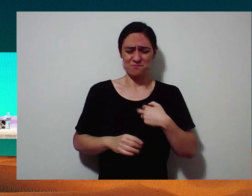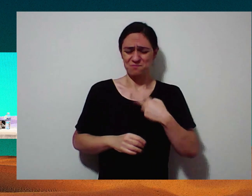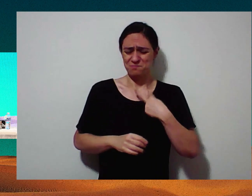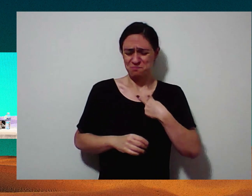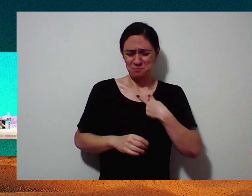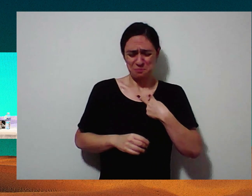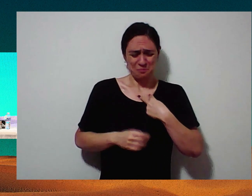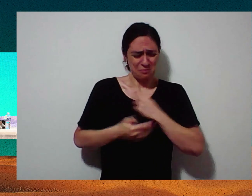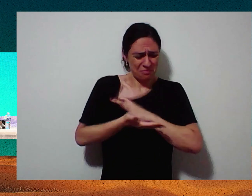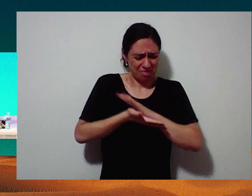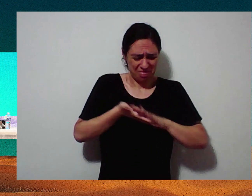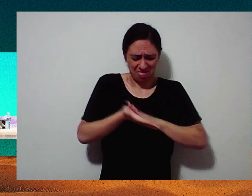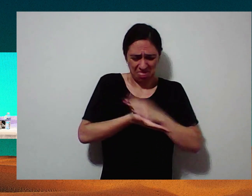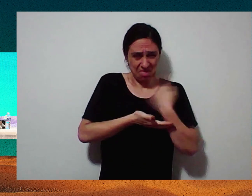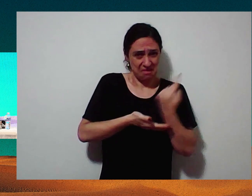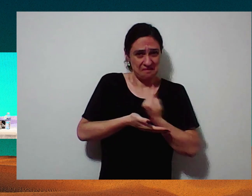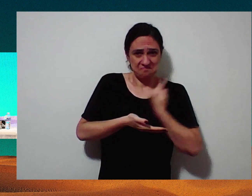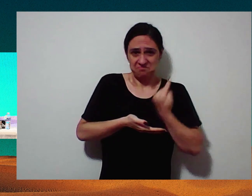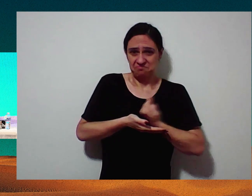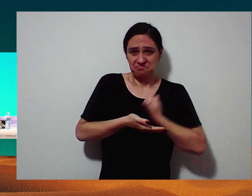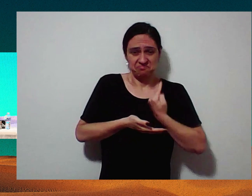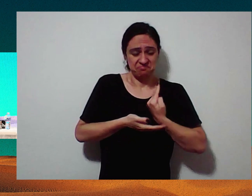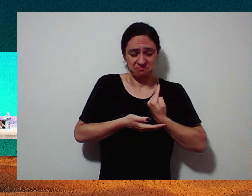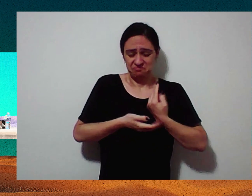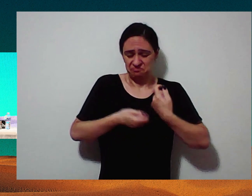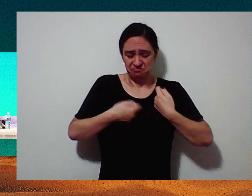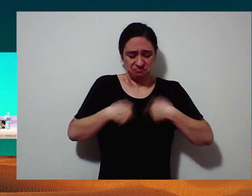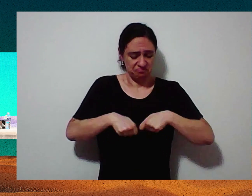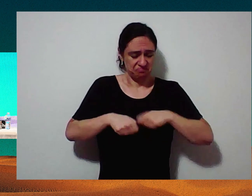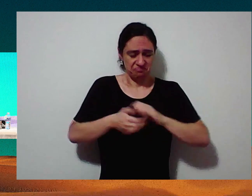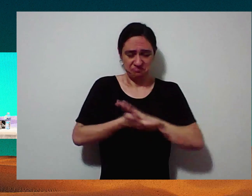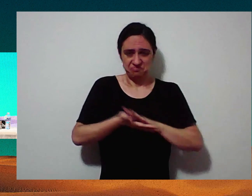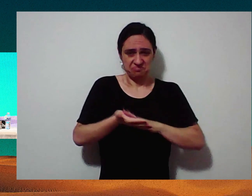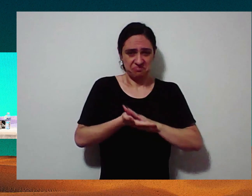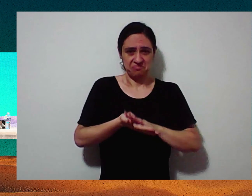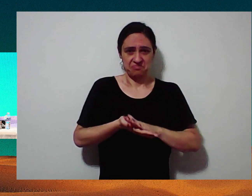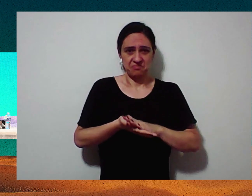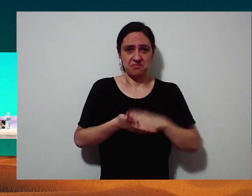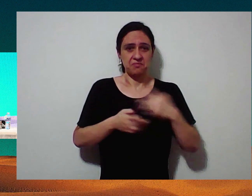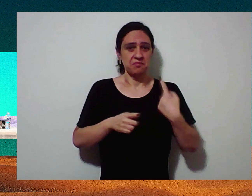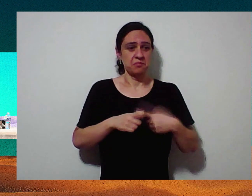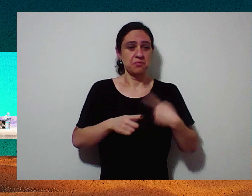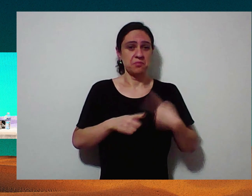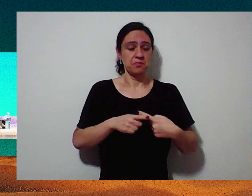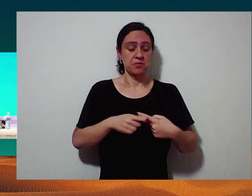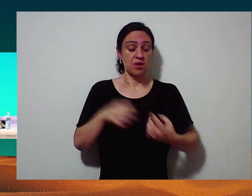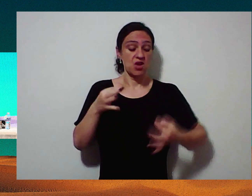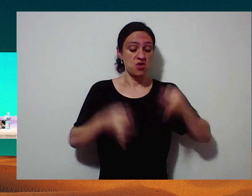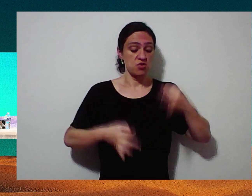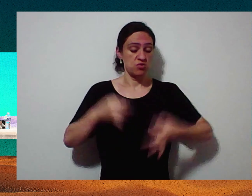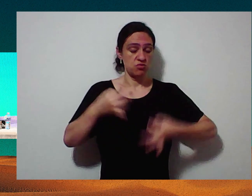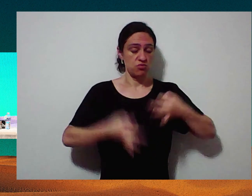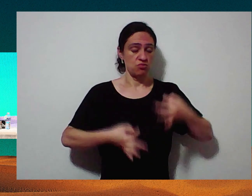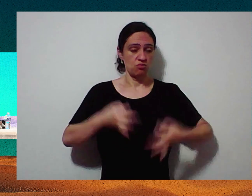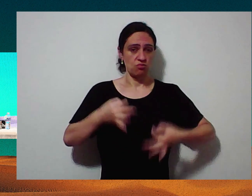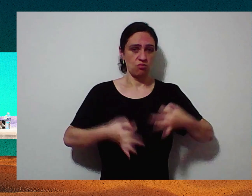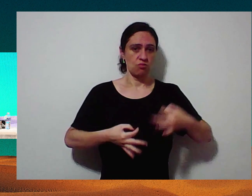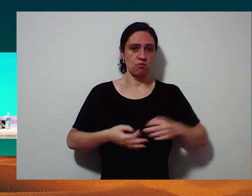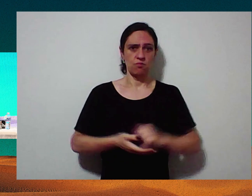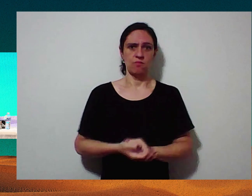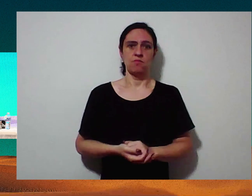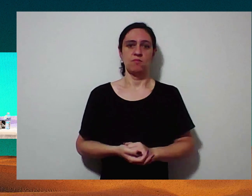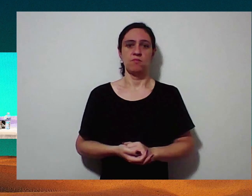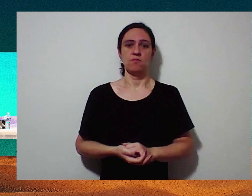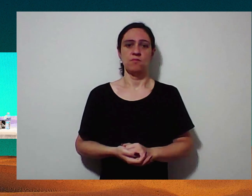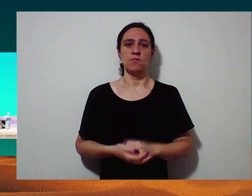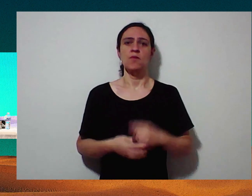I can of myself do nothing. Na forma porque ouço, julgo. As I hear, I judge. Sabe por que o meu juízo é justo?